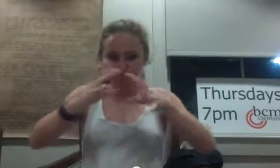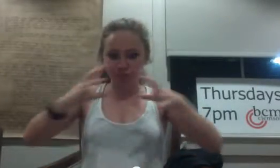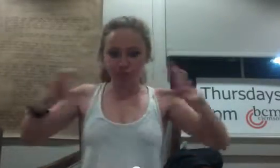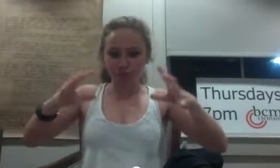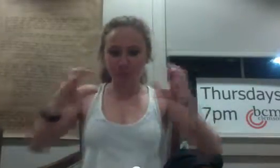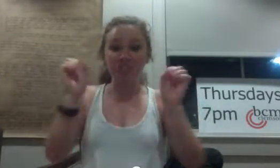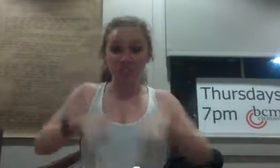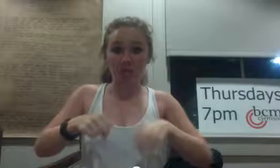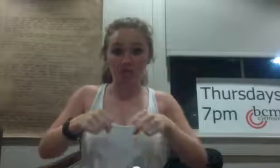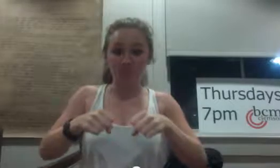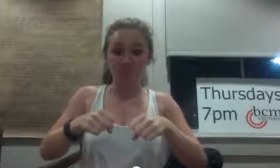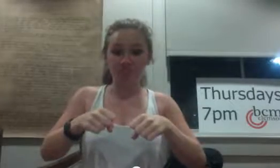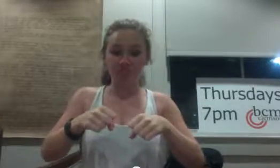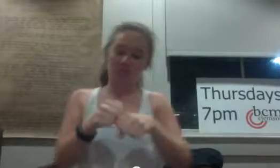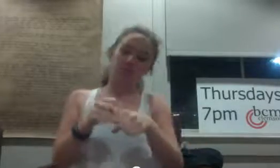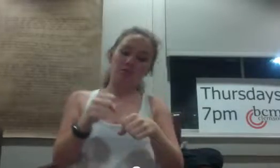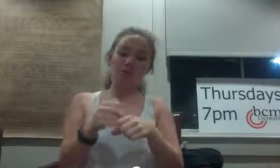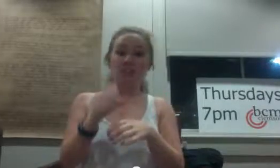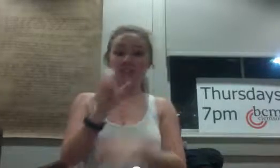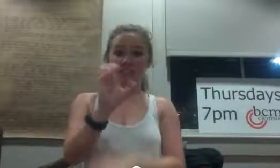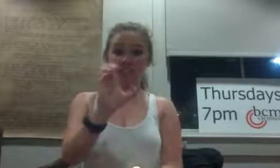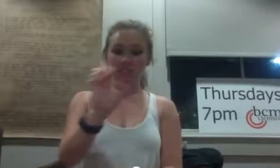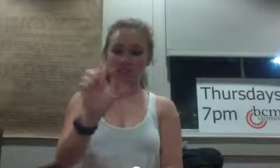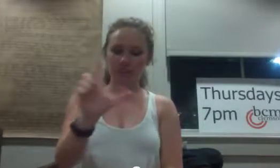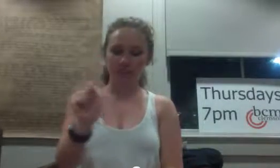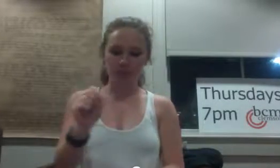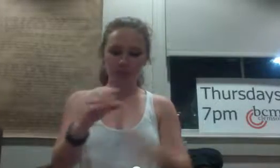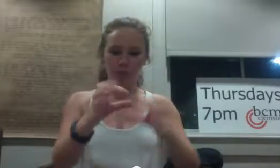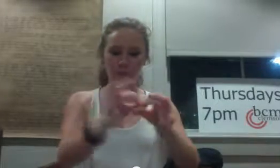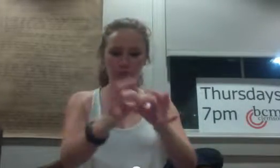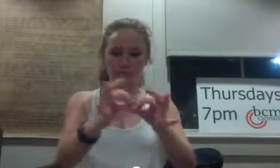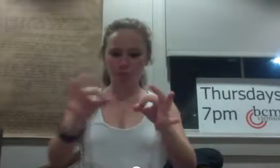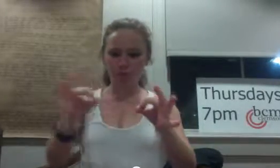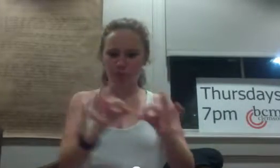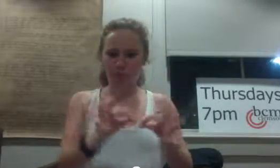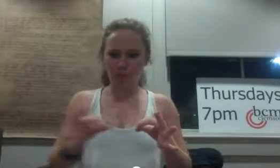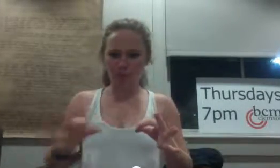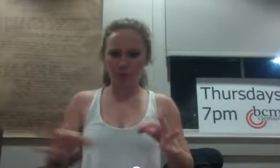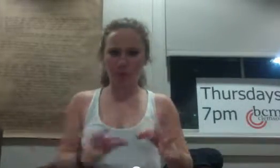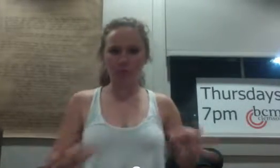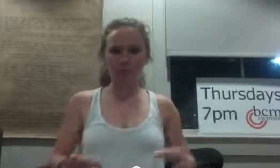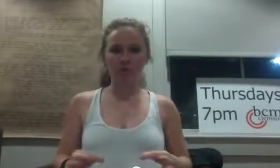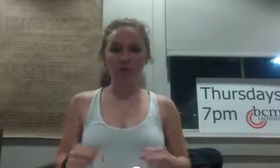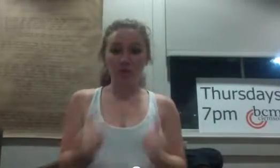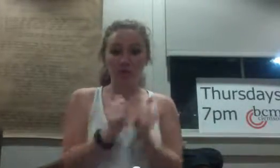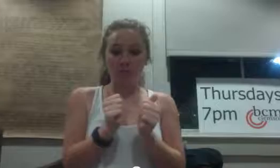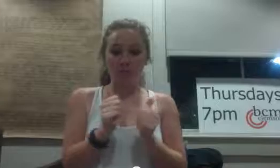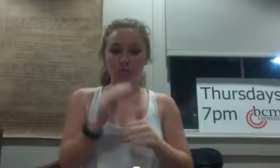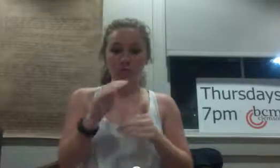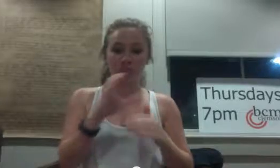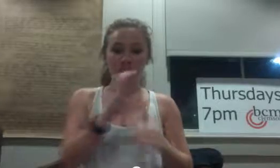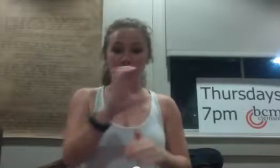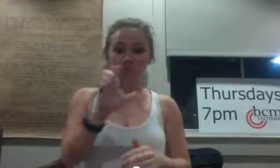So if you look at the body and you expand and zoom in, you can see the cells